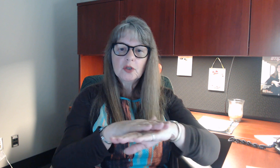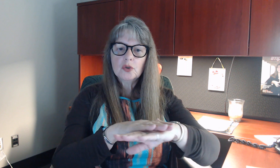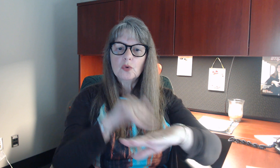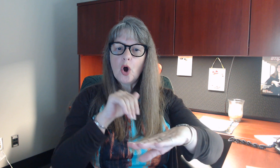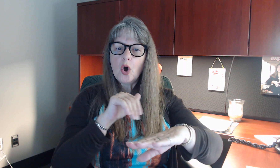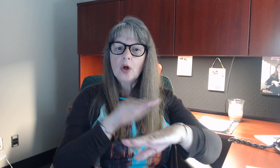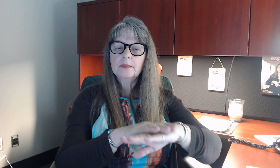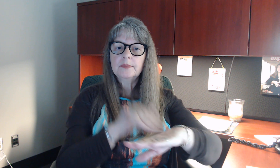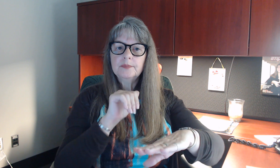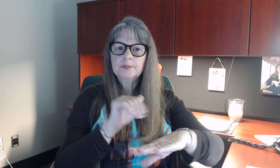to call,